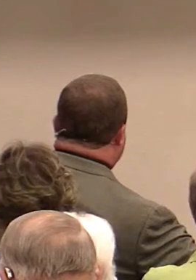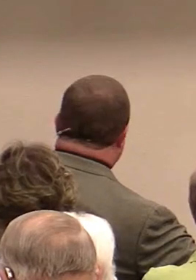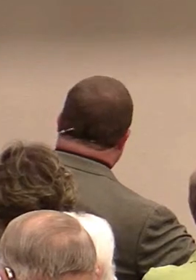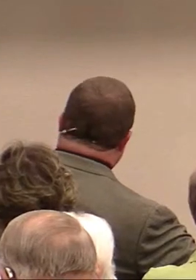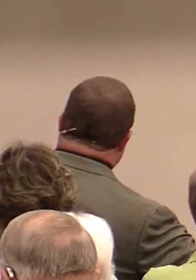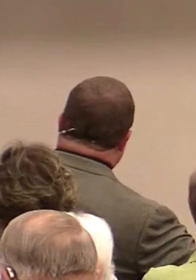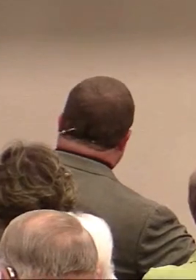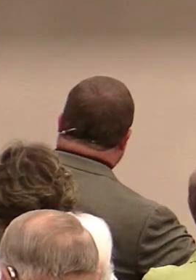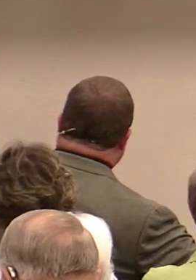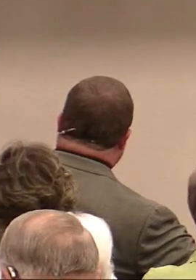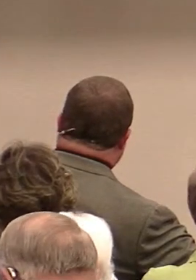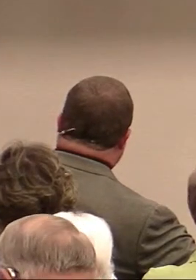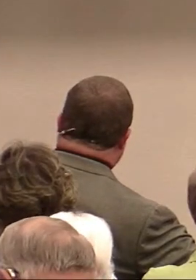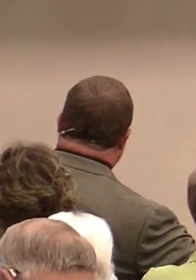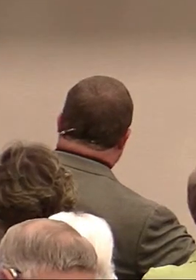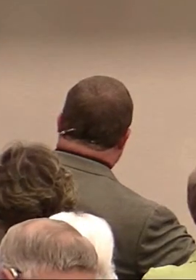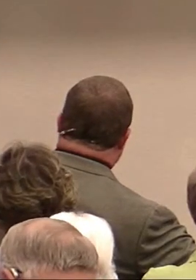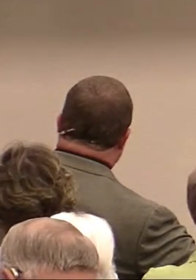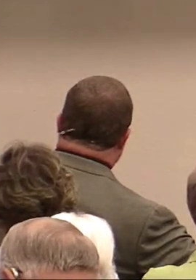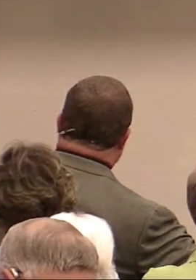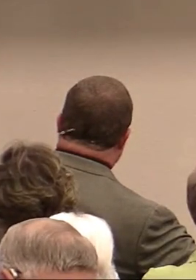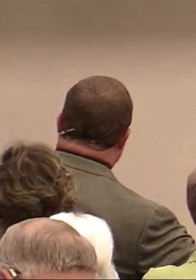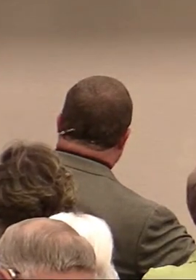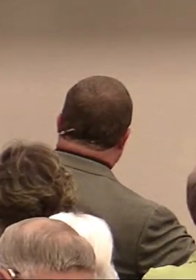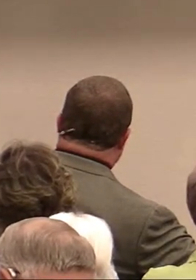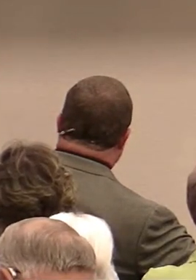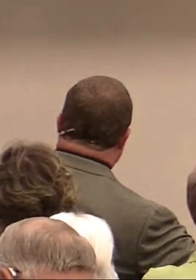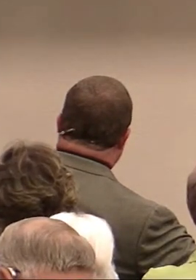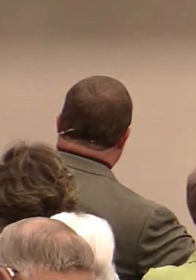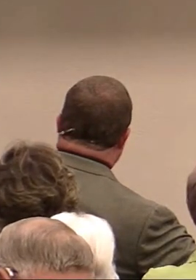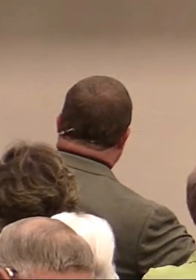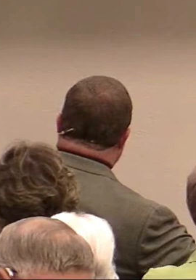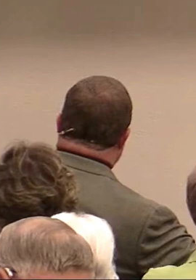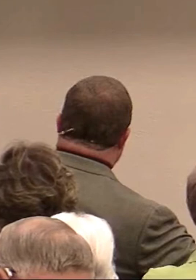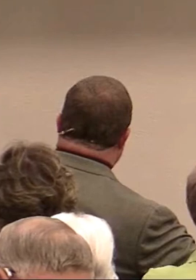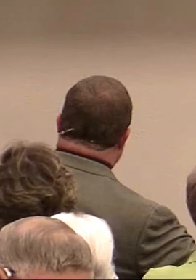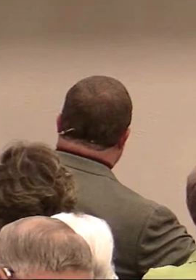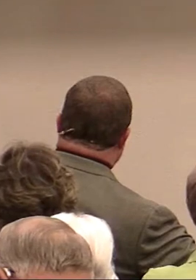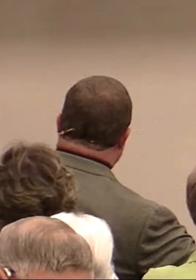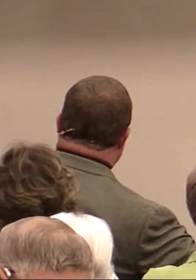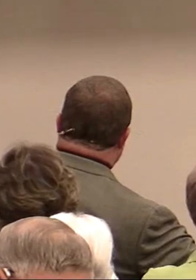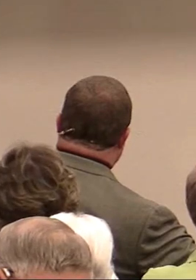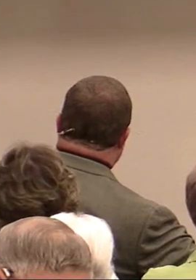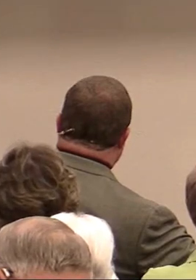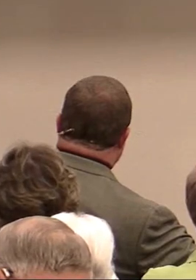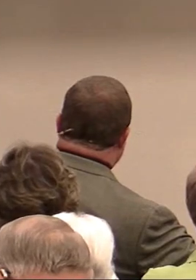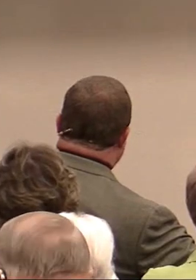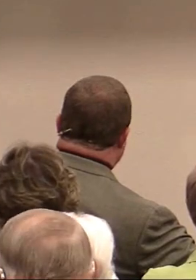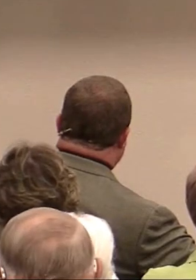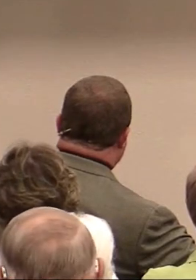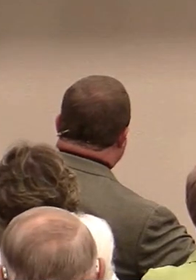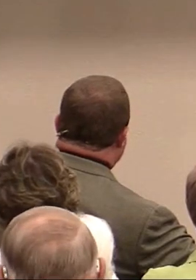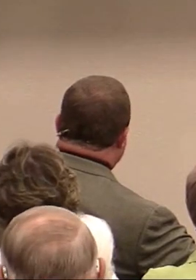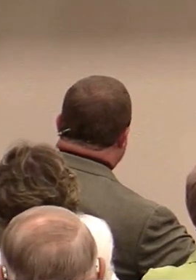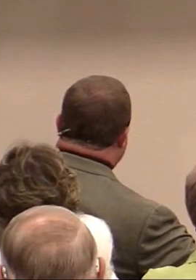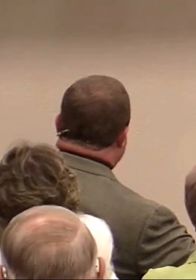and after working for a number of years in local work, he and his family moved over to